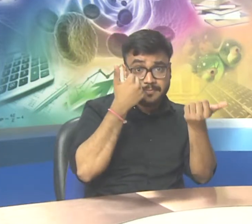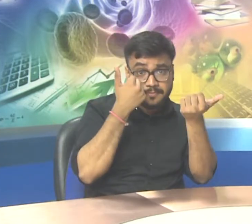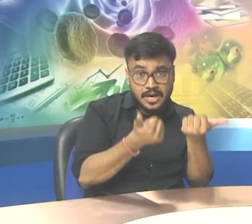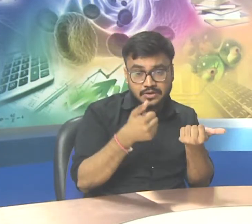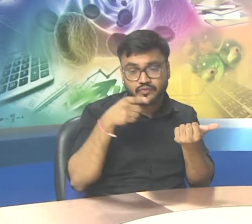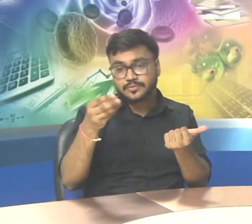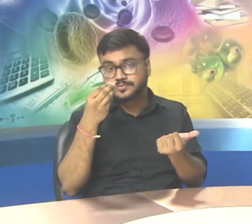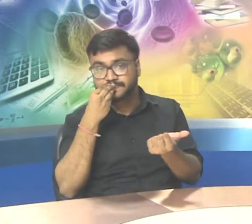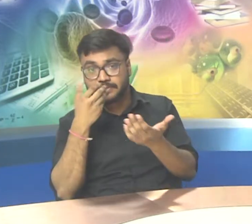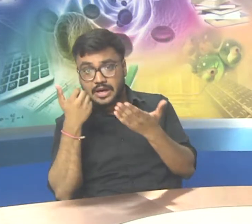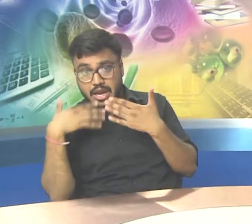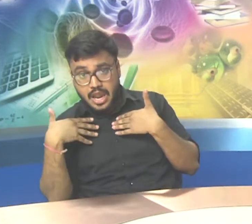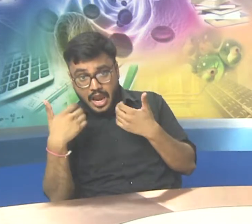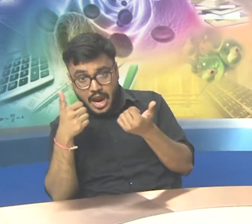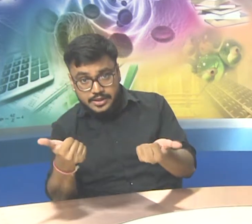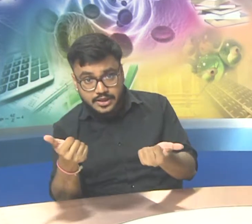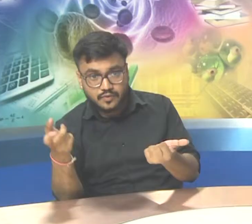37 degrees Celsius or